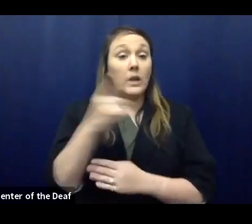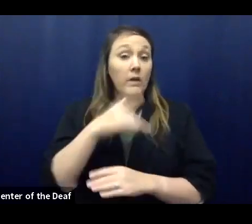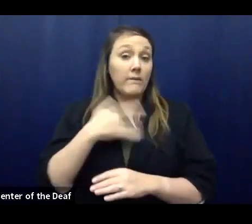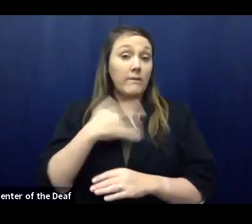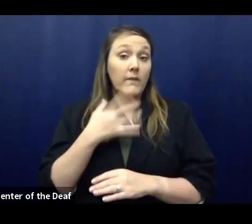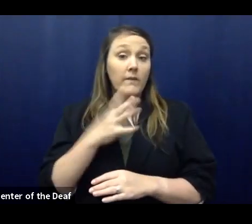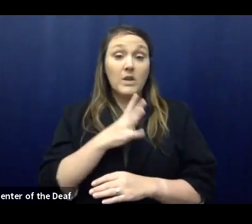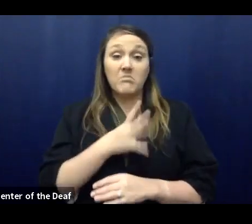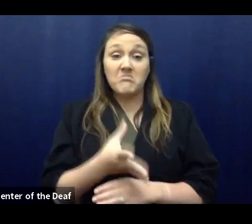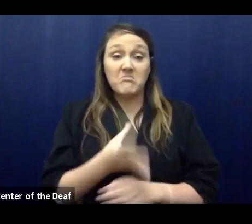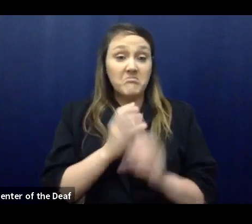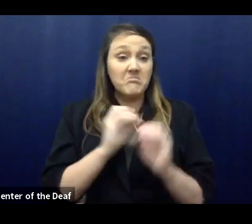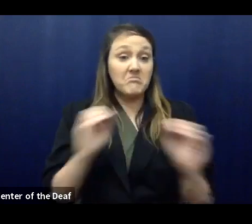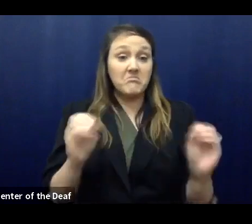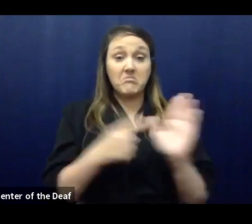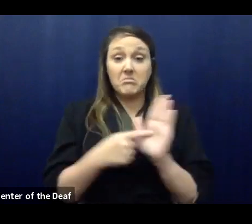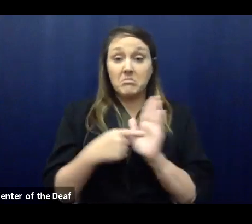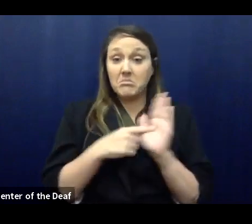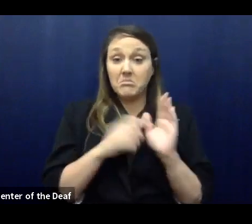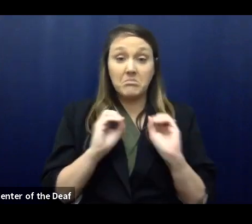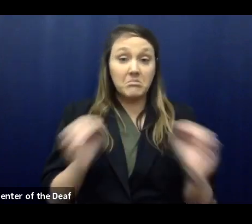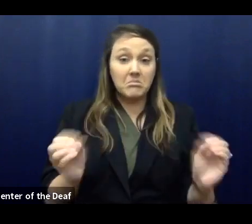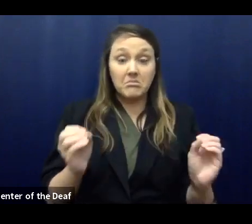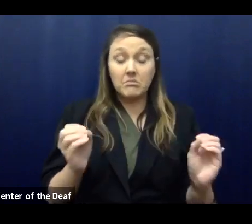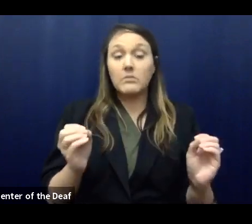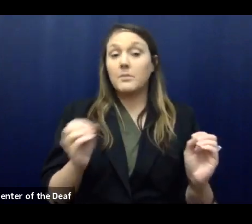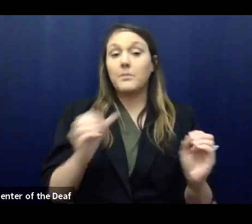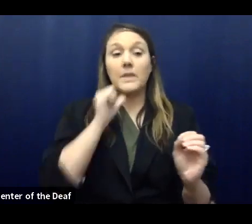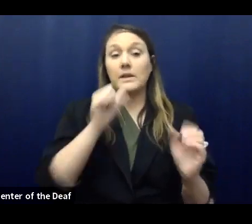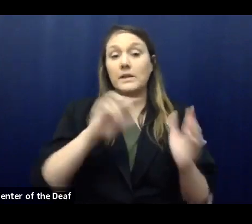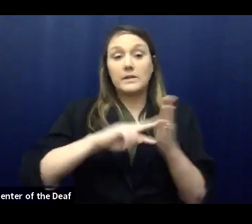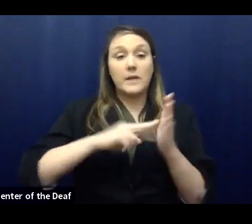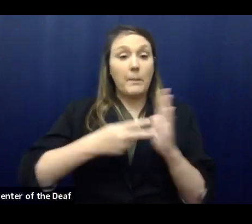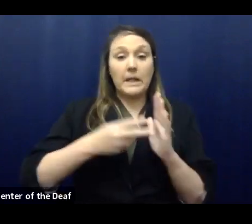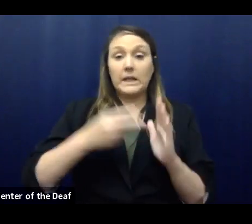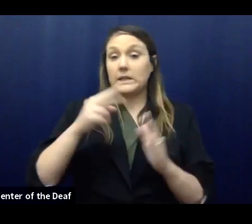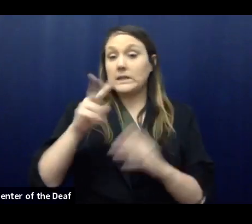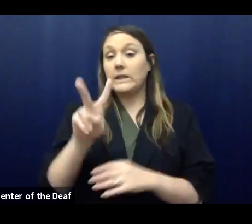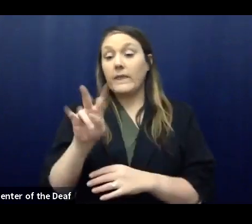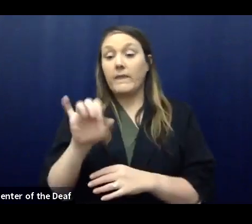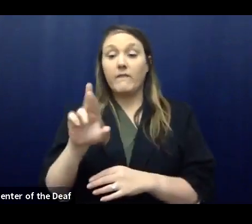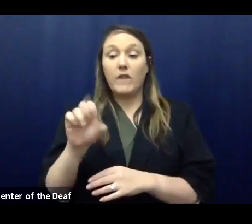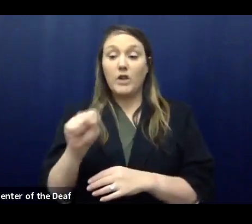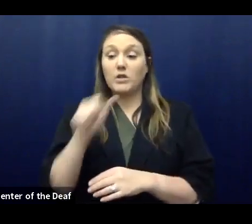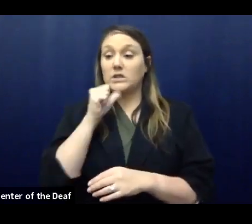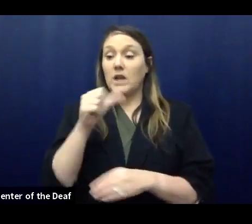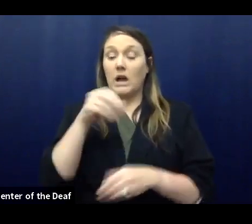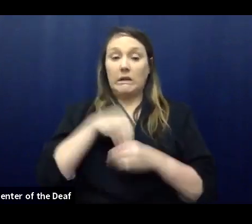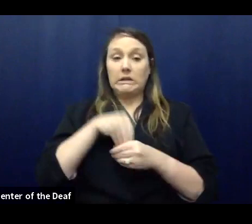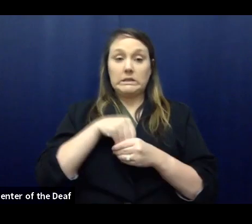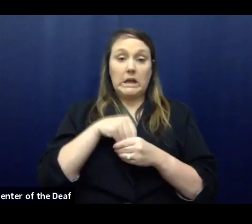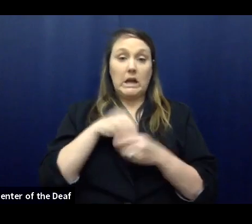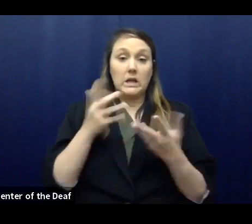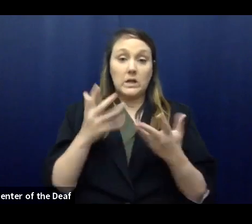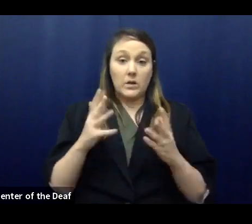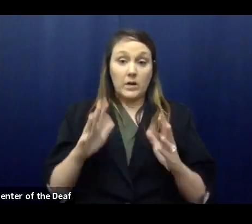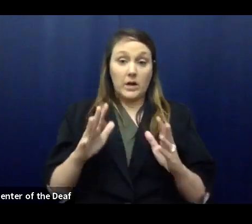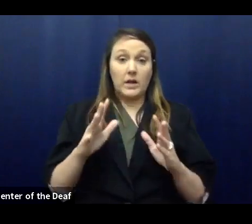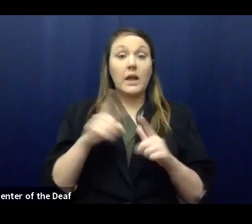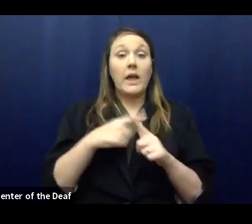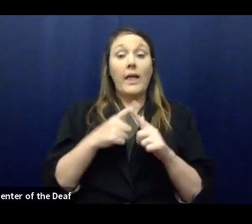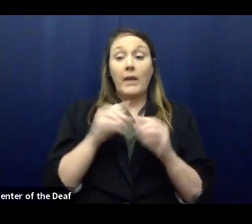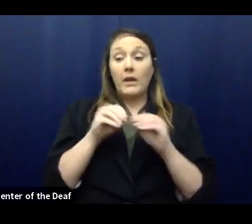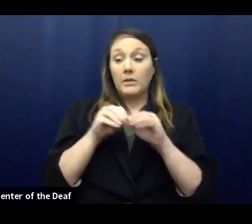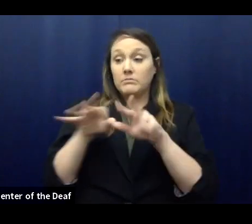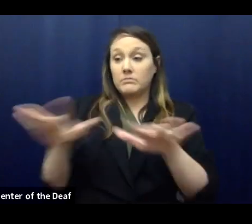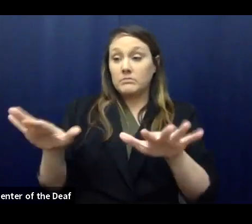and don't have any symptoms, that does not mean that you don't have the virus and can spread it to someone who might be at higher risk for complications